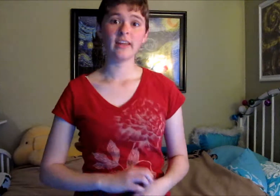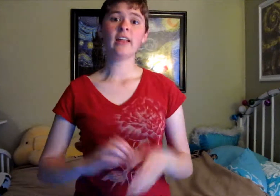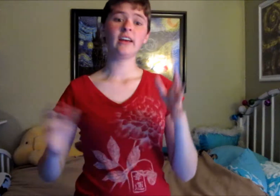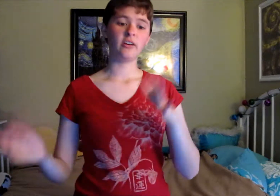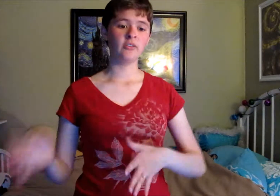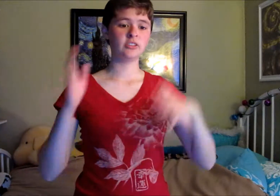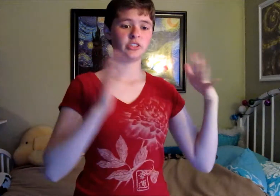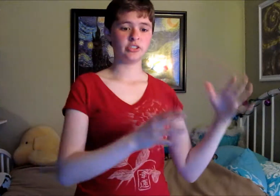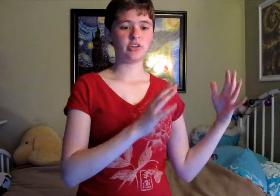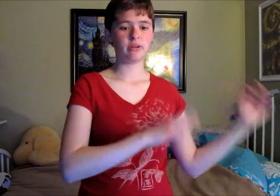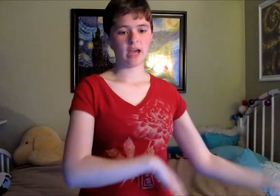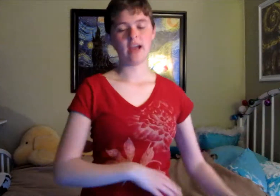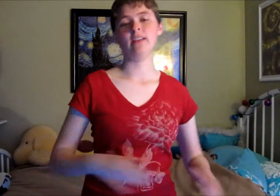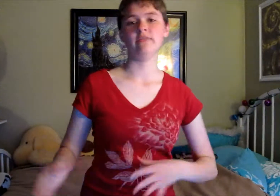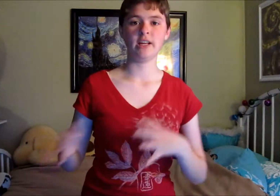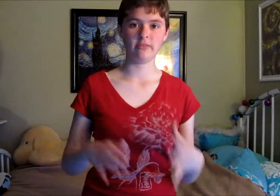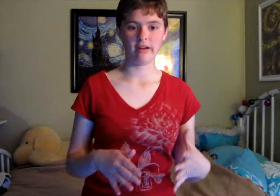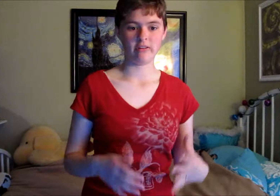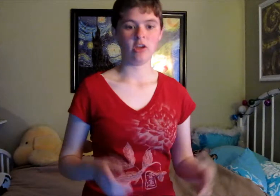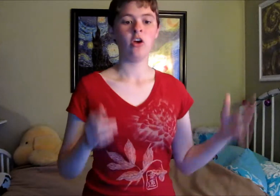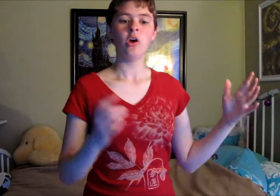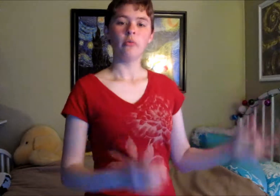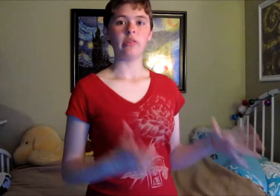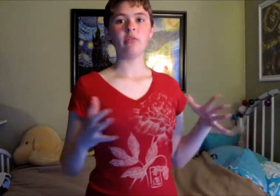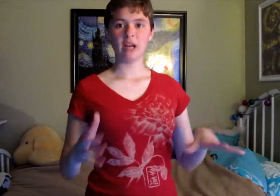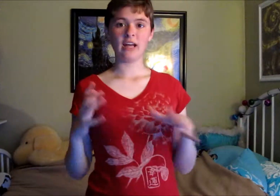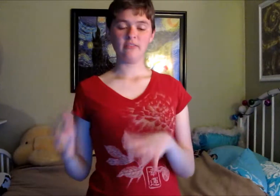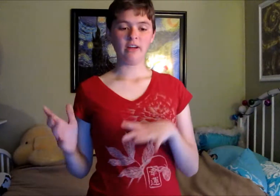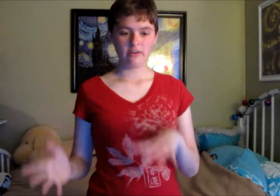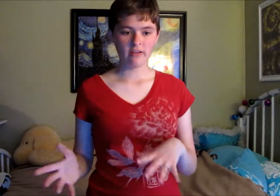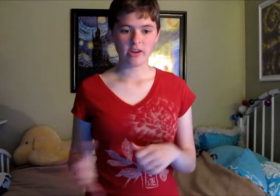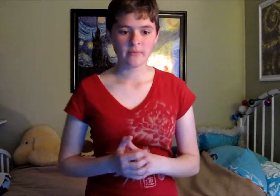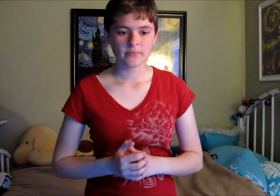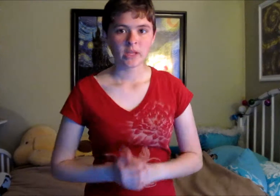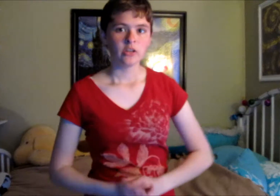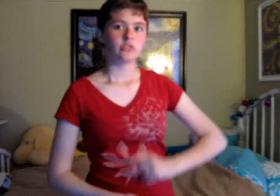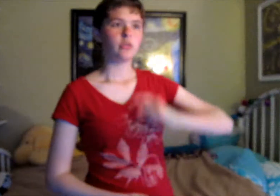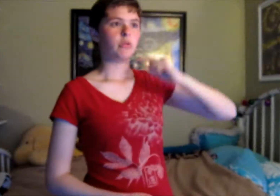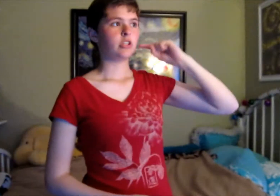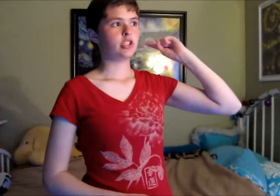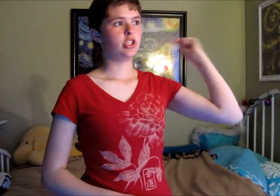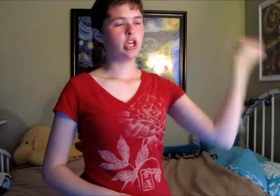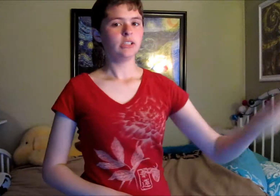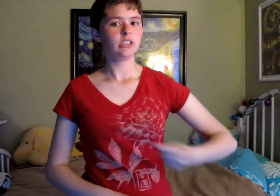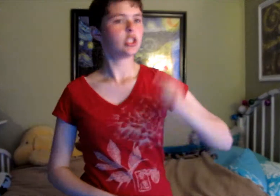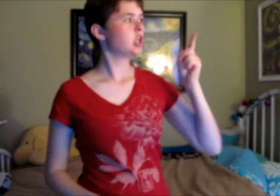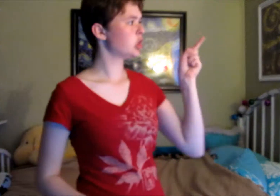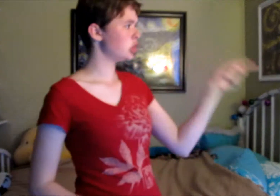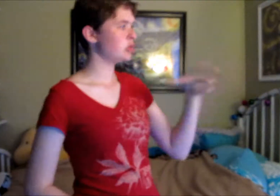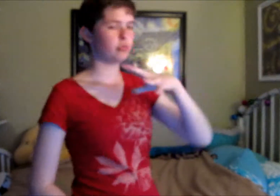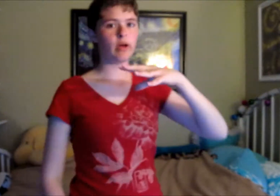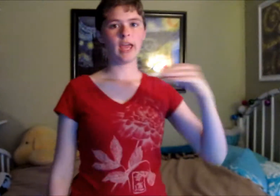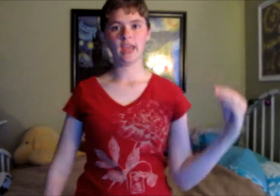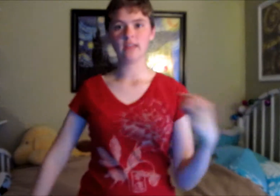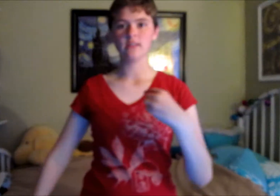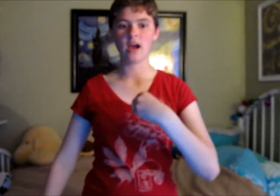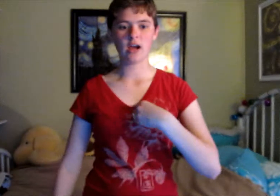Then it goes just you and I defying gravity, with you and I defying gravity. So just you and